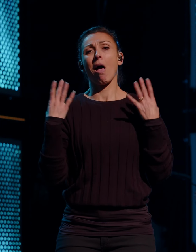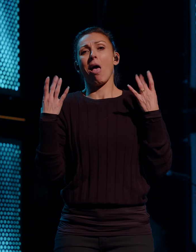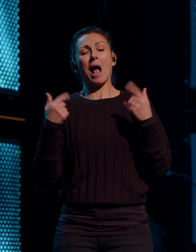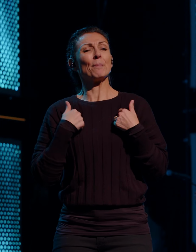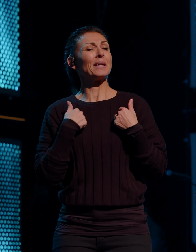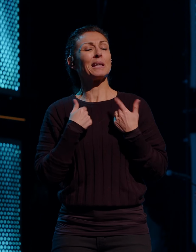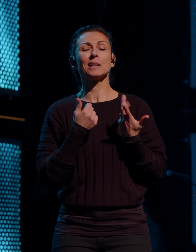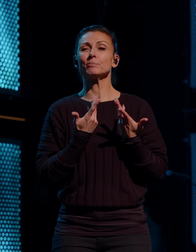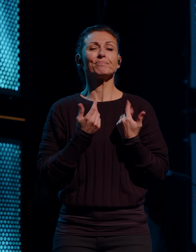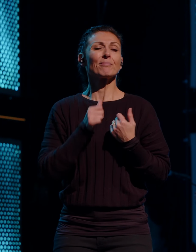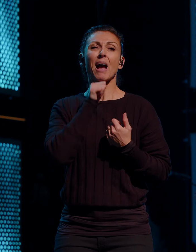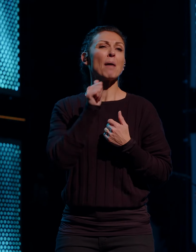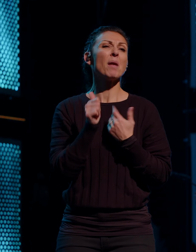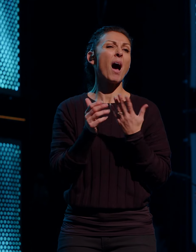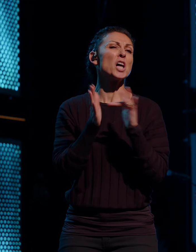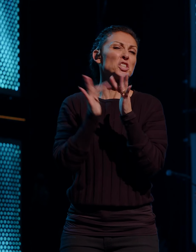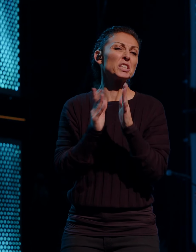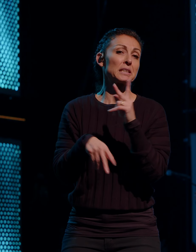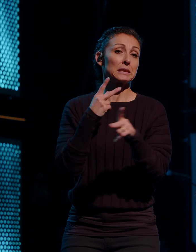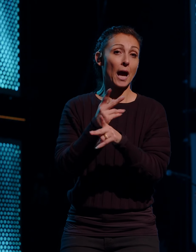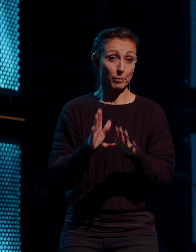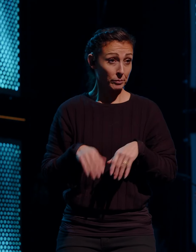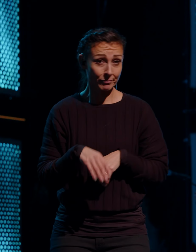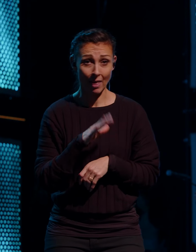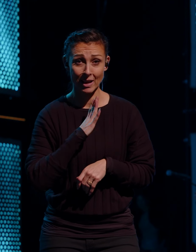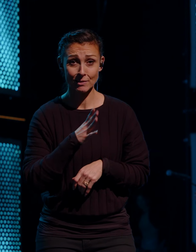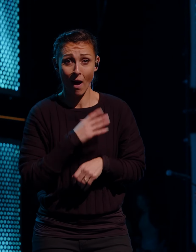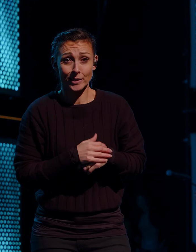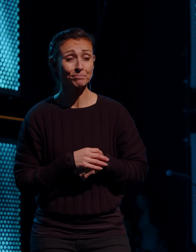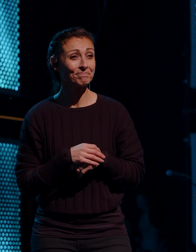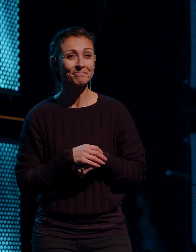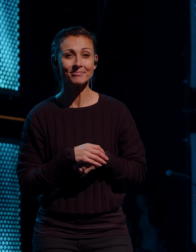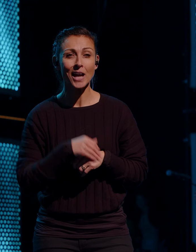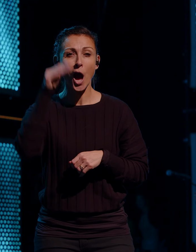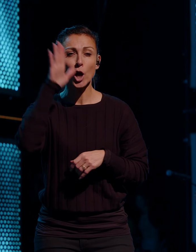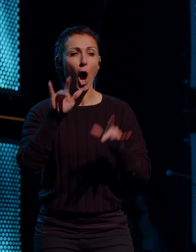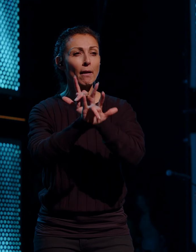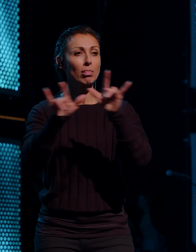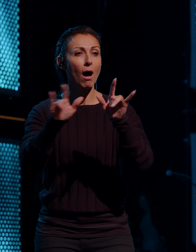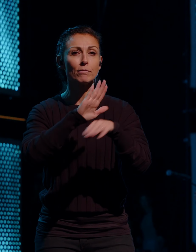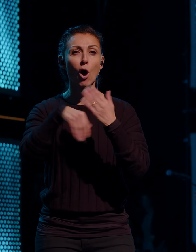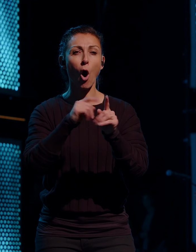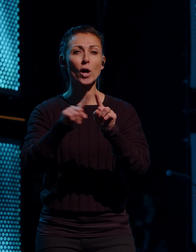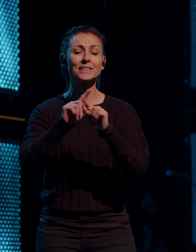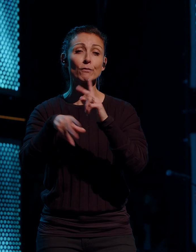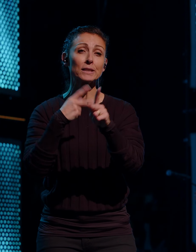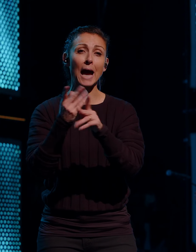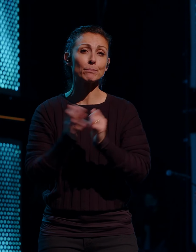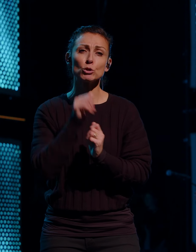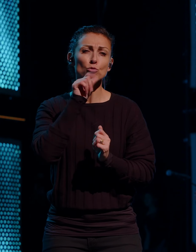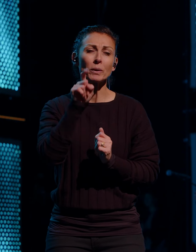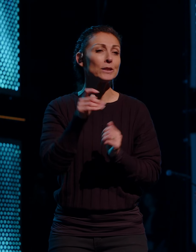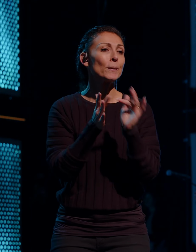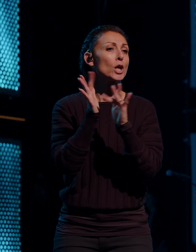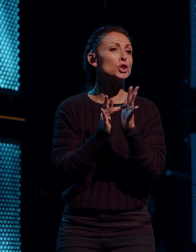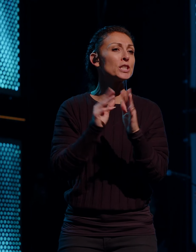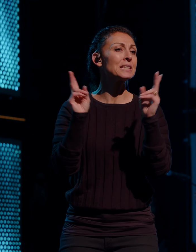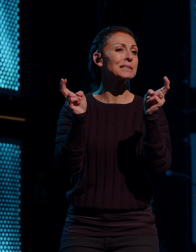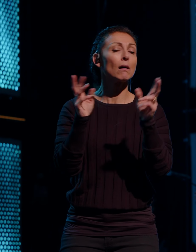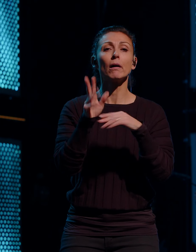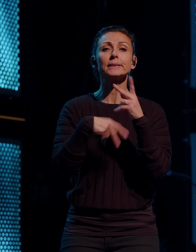Praise the Lord, he goes after all types of people. And here's the thing. We only have to be still. God fights